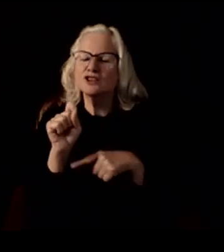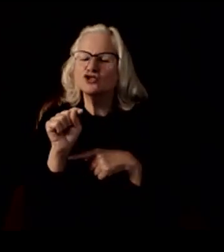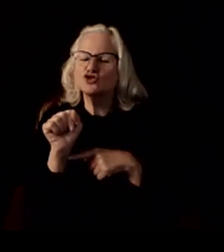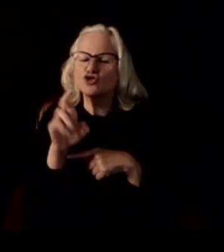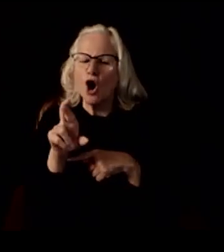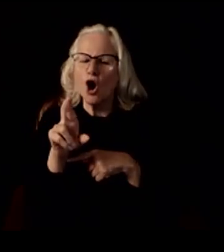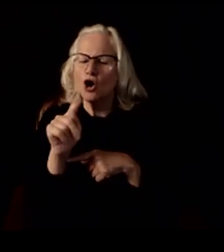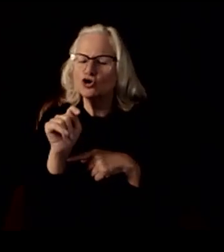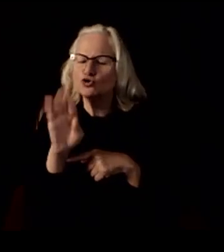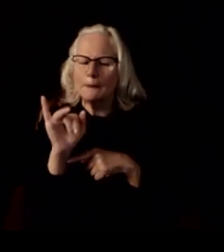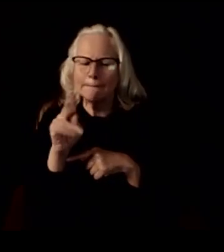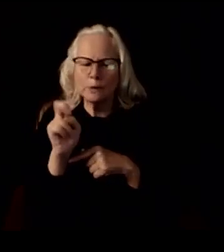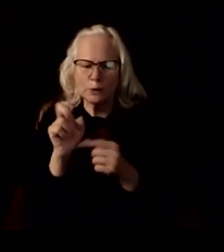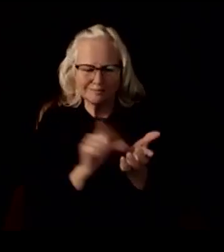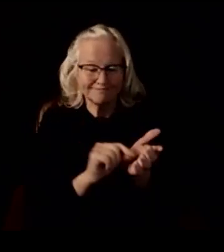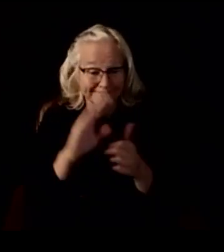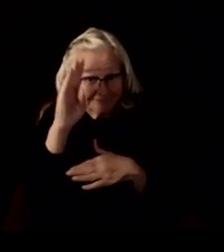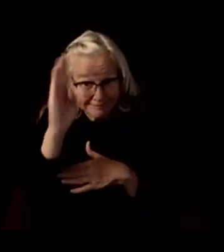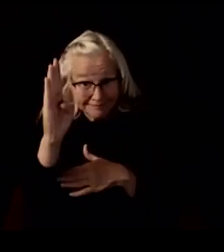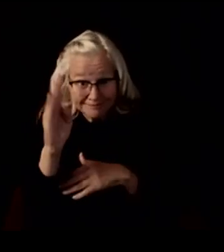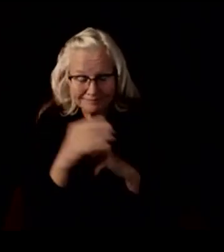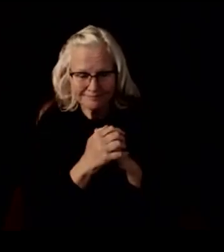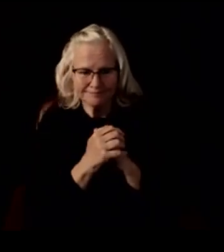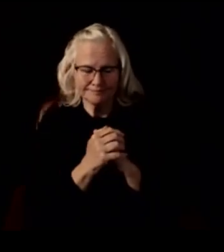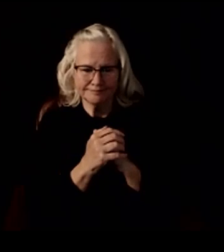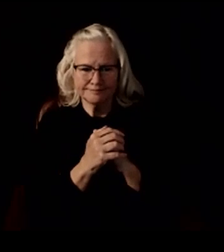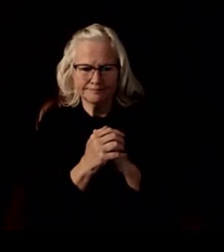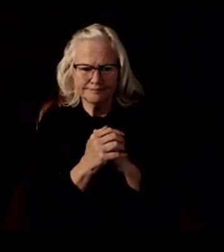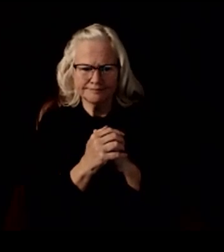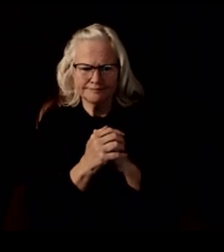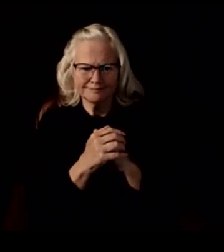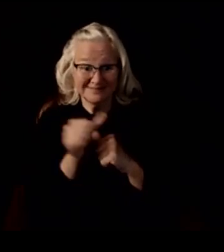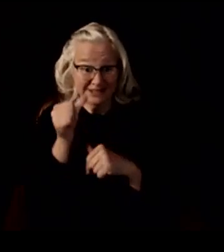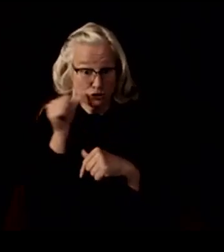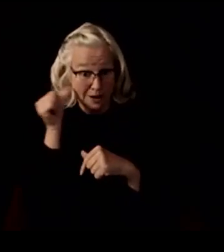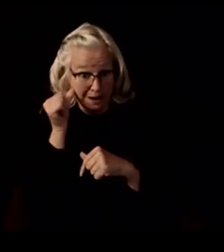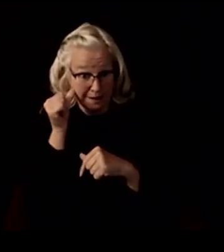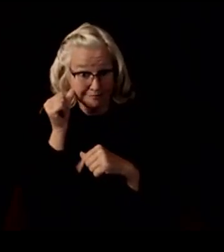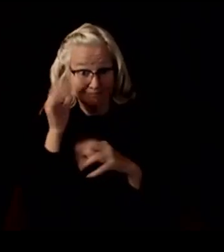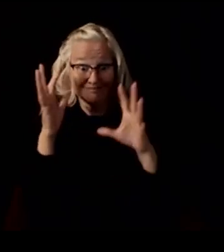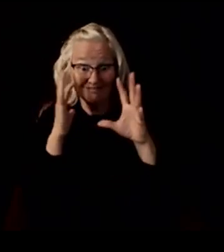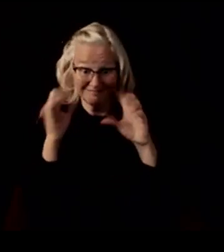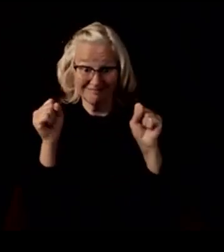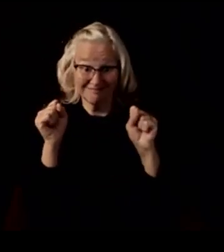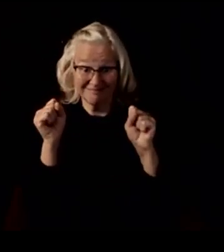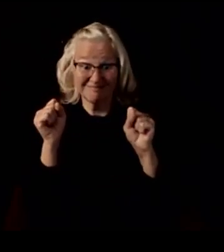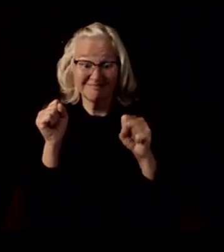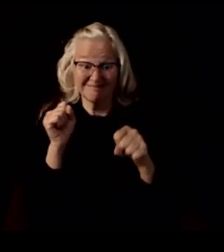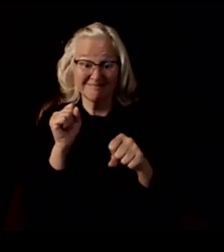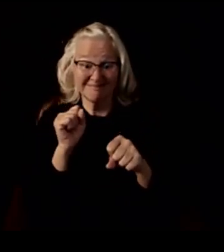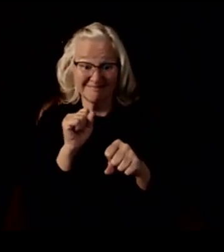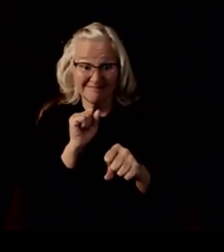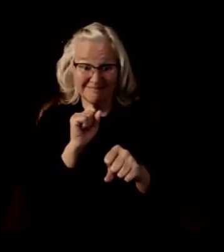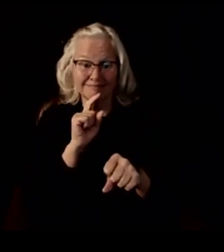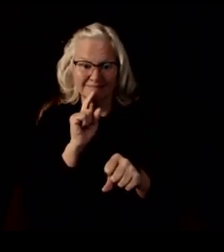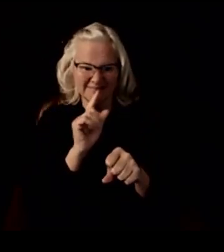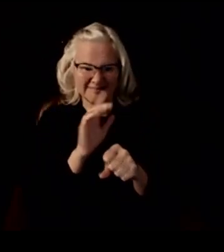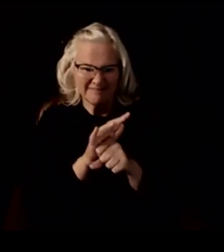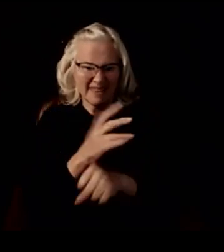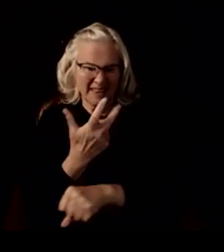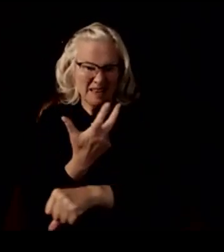Chris. So yesterday, the president had pledged a vaccine by the end of the year, and he's not the only one that's made